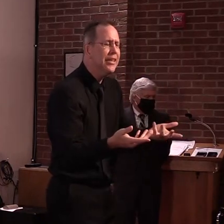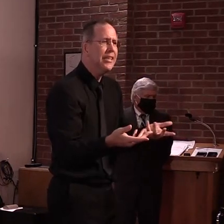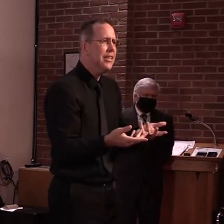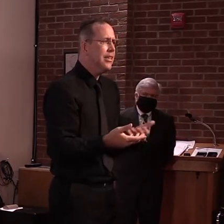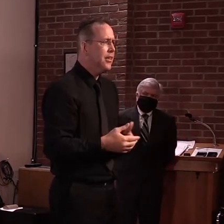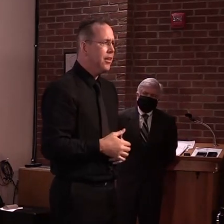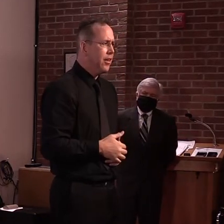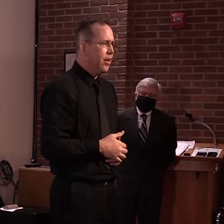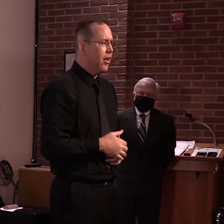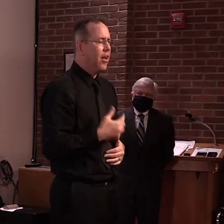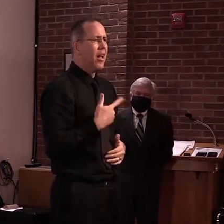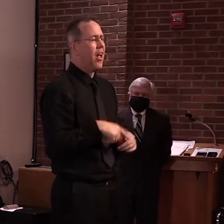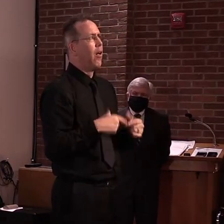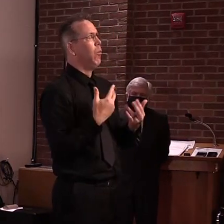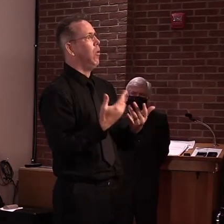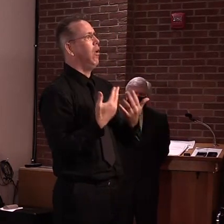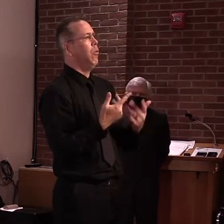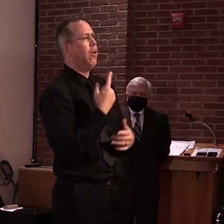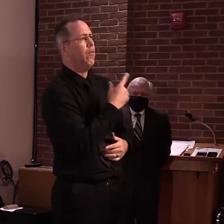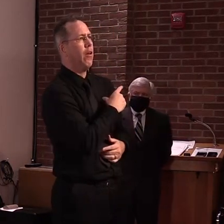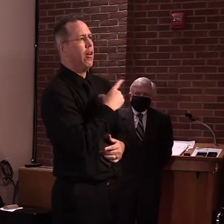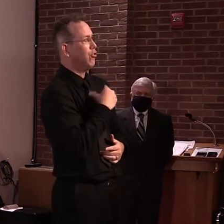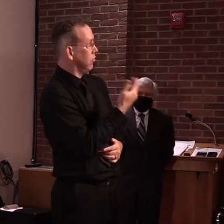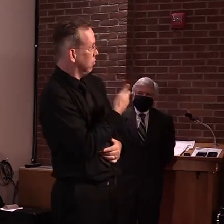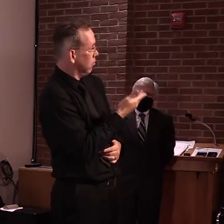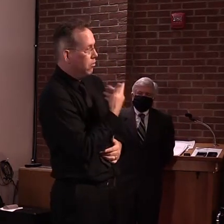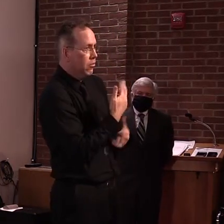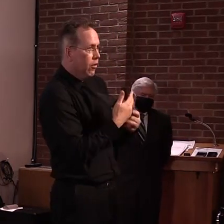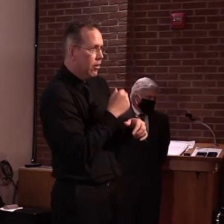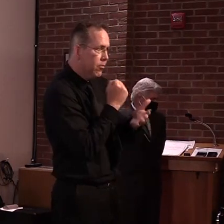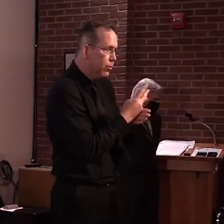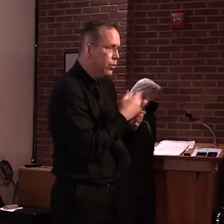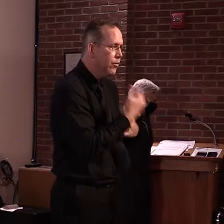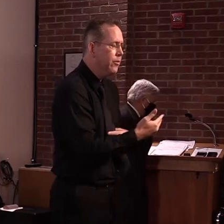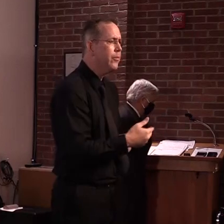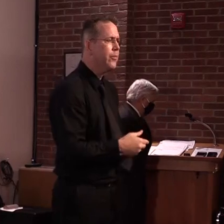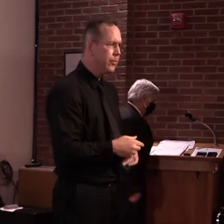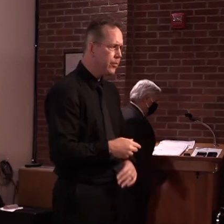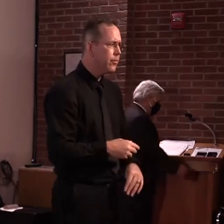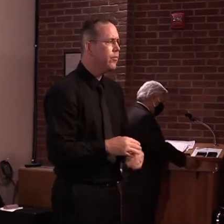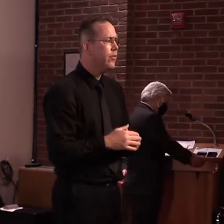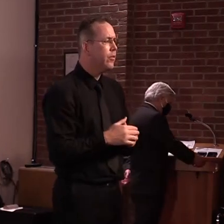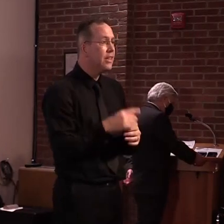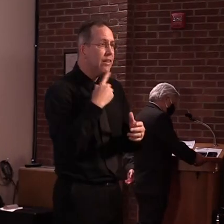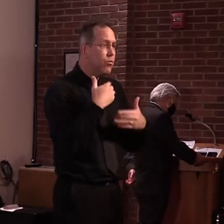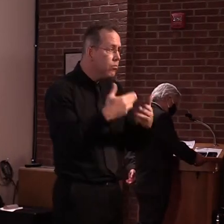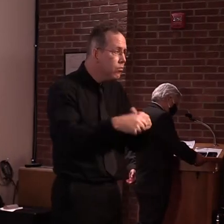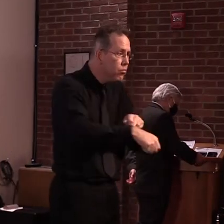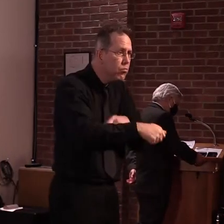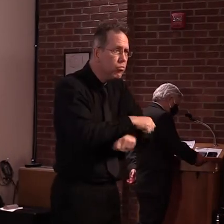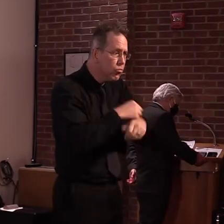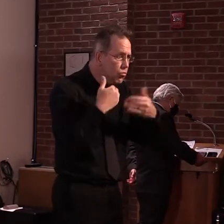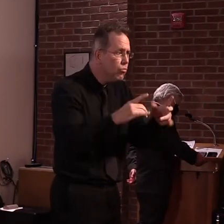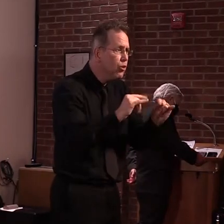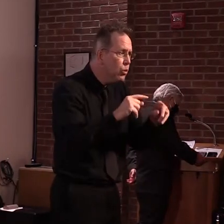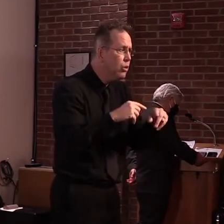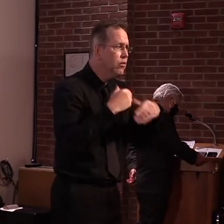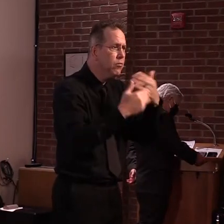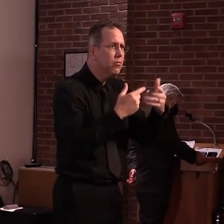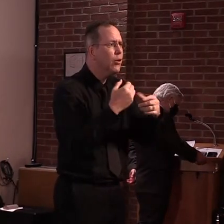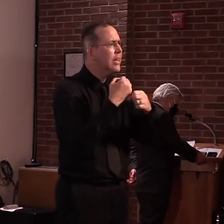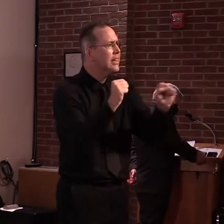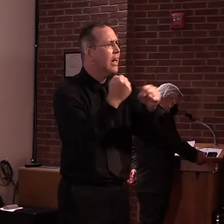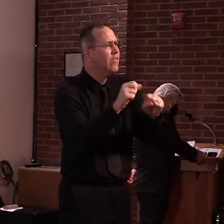now. We'll be impacted a couple years from now. But if we do this right, and preserve those businesses, give them a